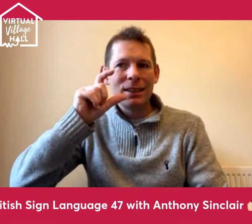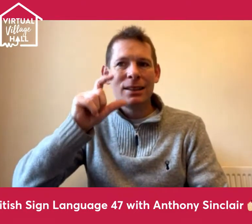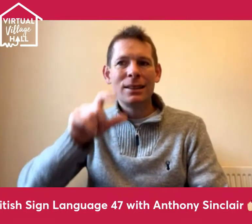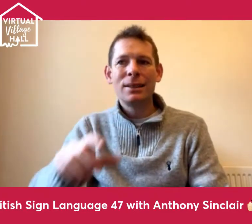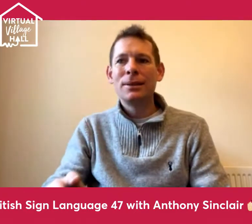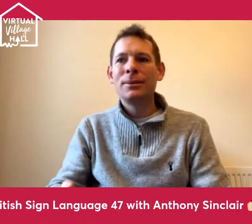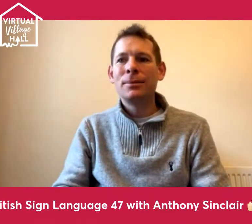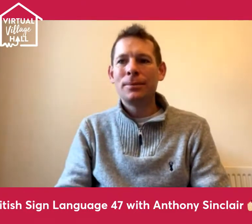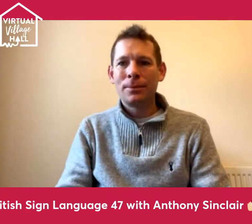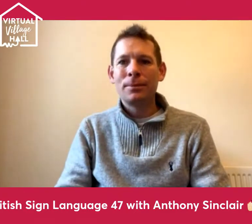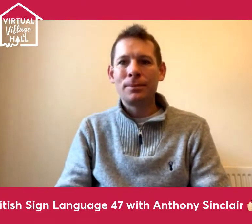Cafe.